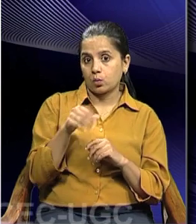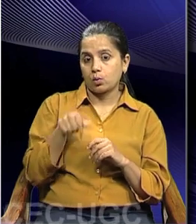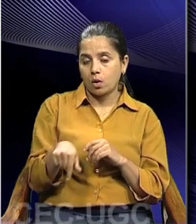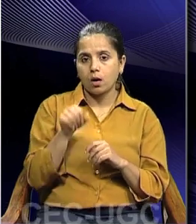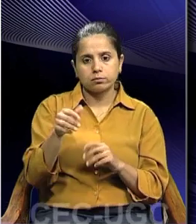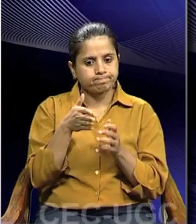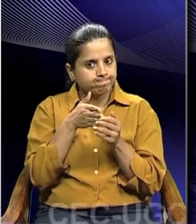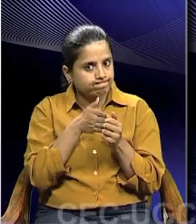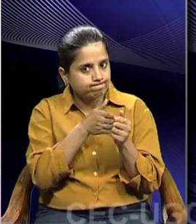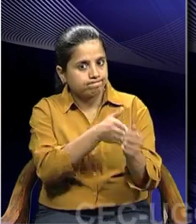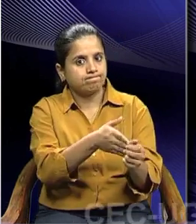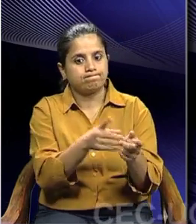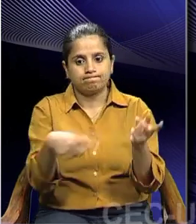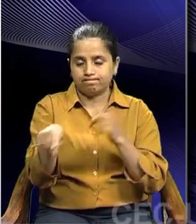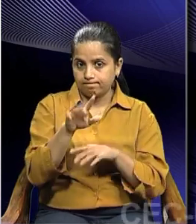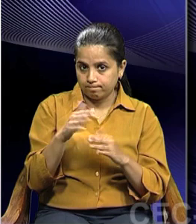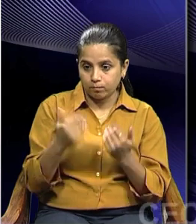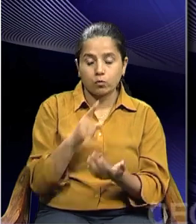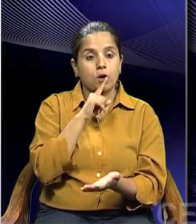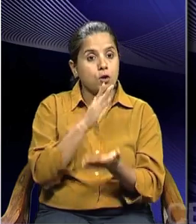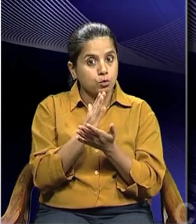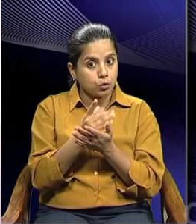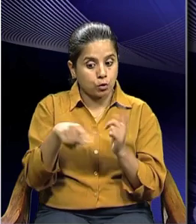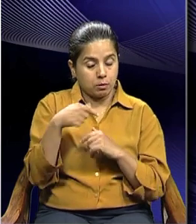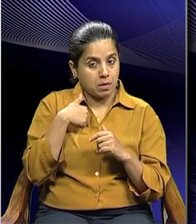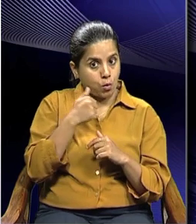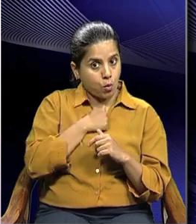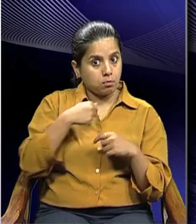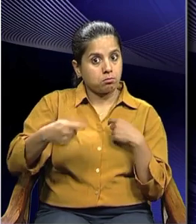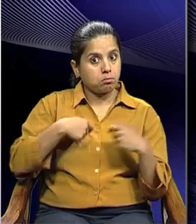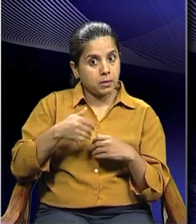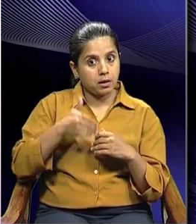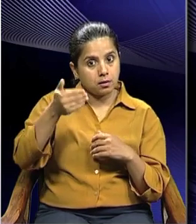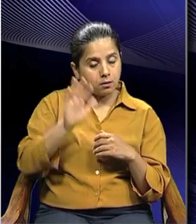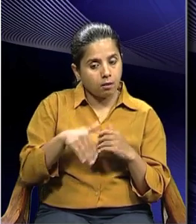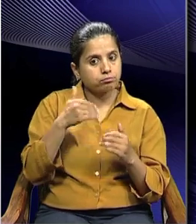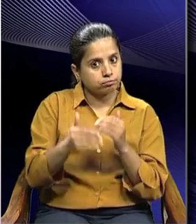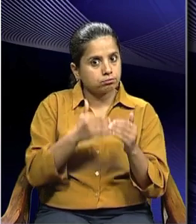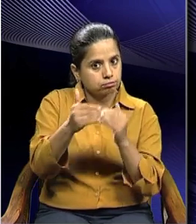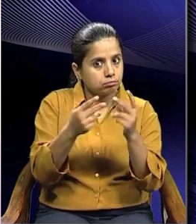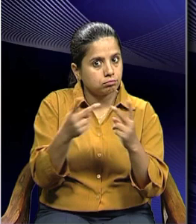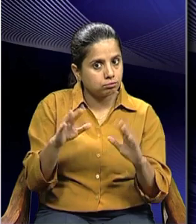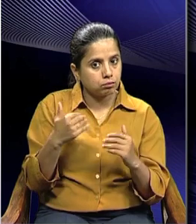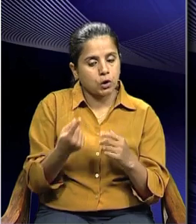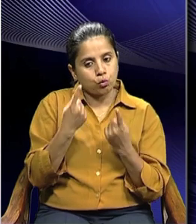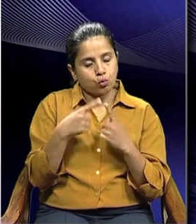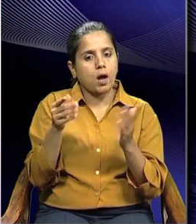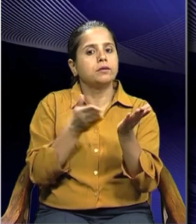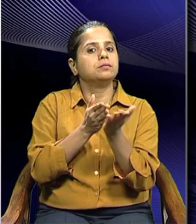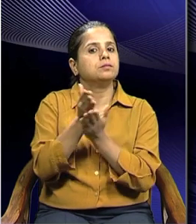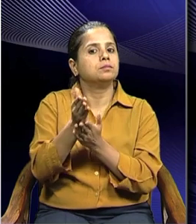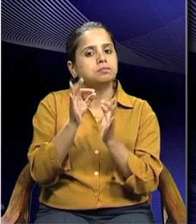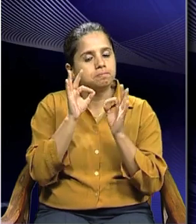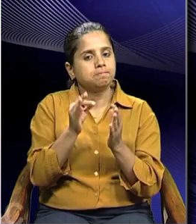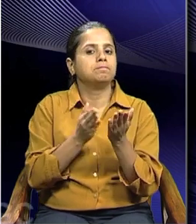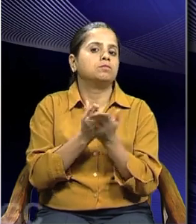driving forces which ensures that wheel of business keeps on running, that too in a right direction, in a proper